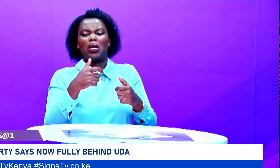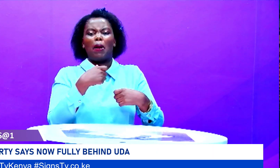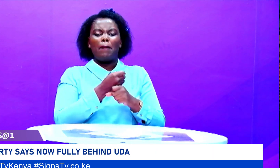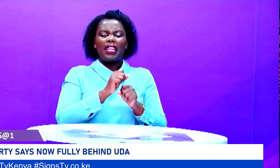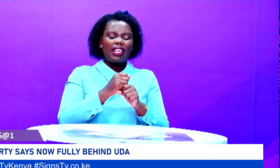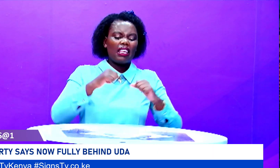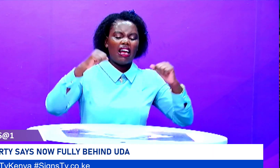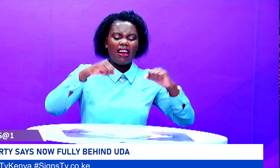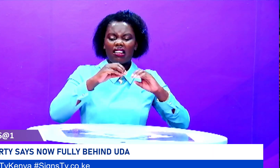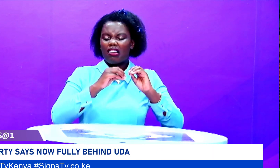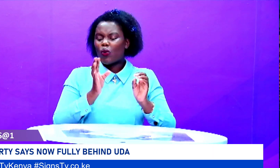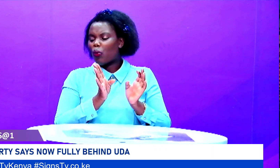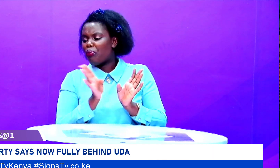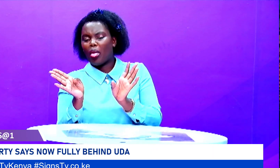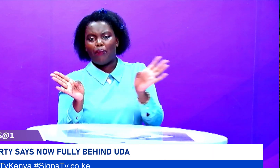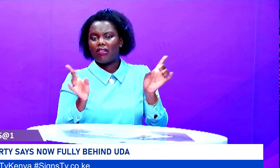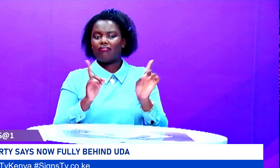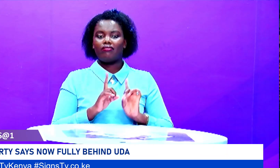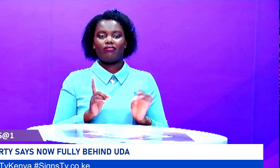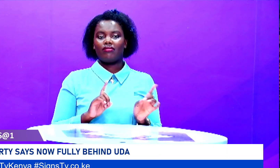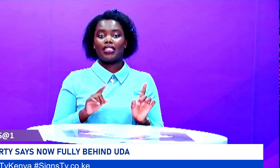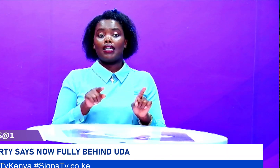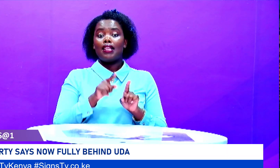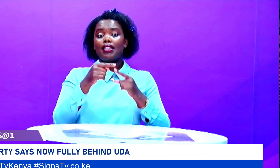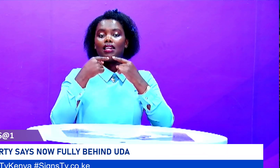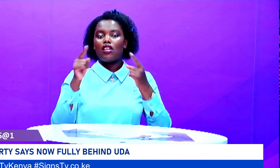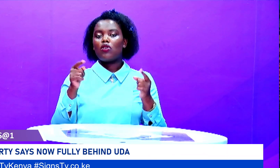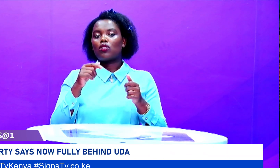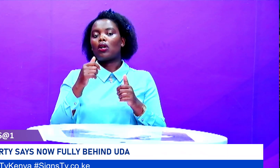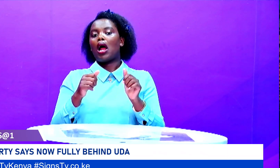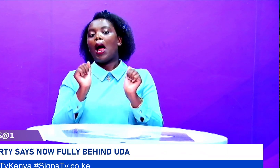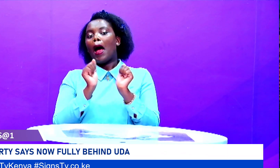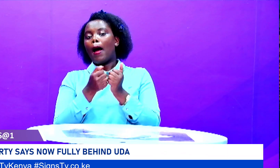to internal function pulling in different directions.